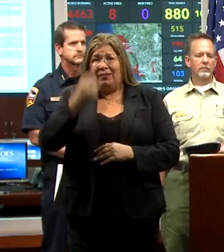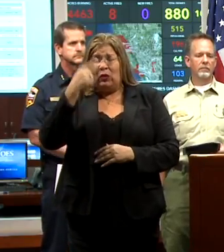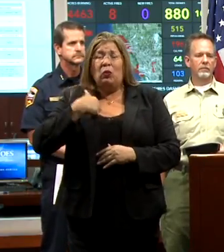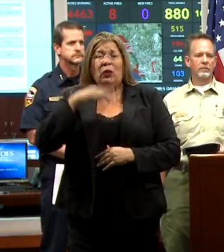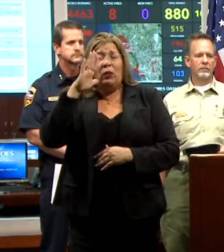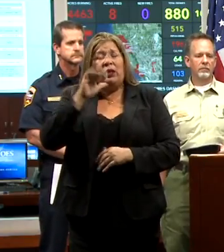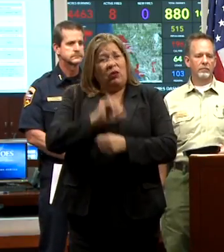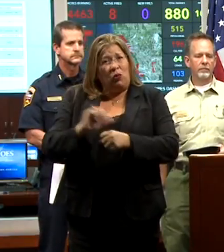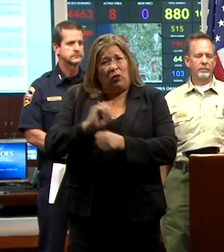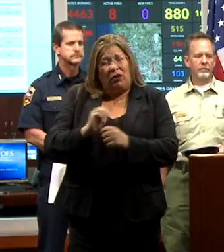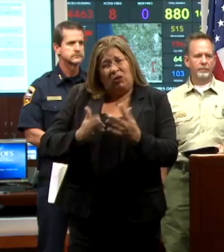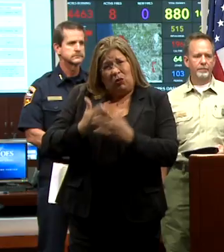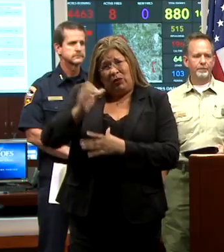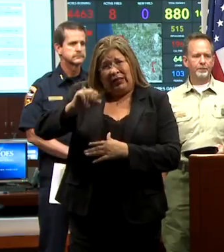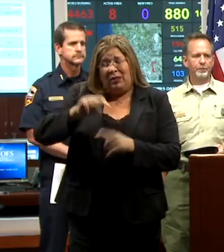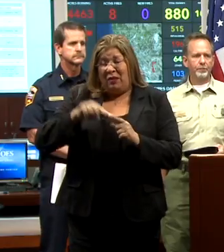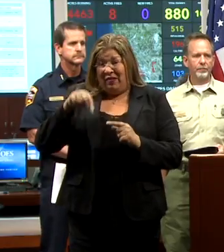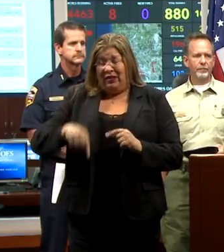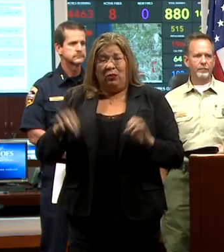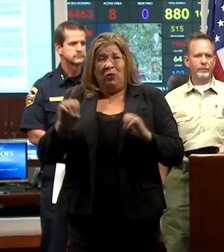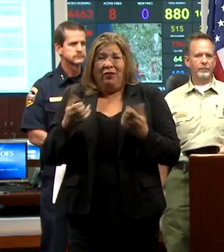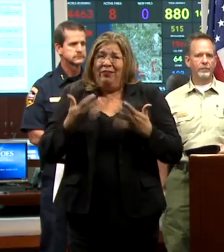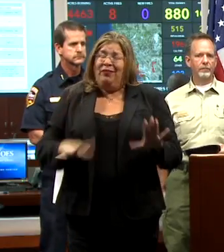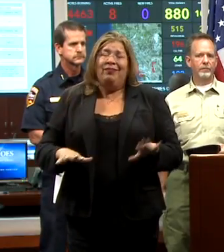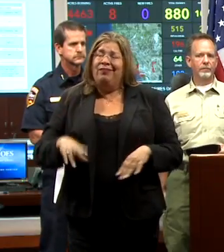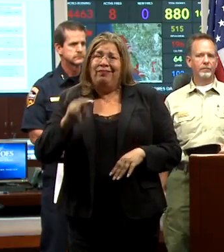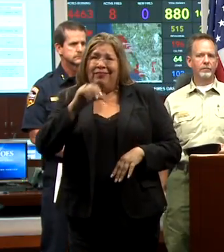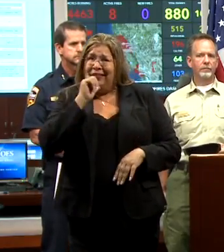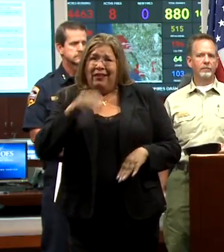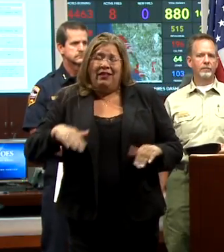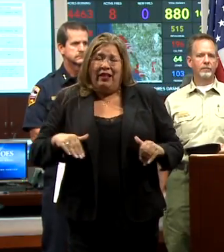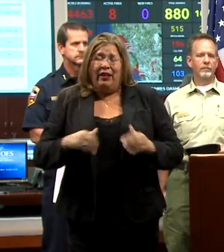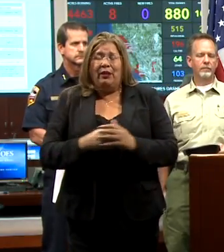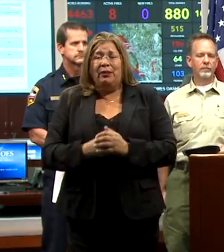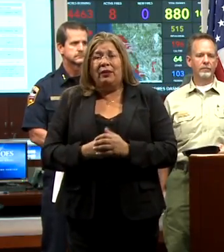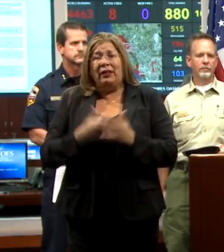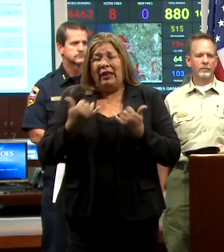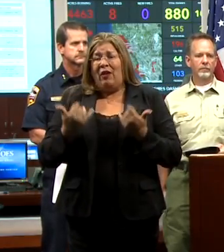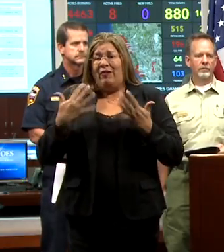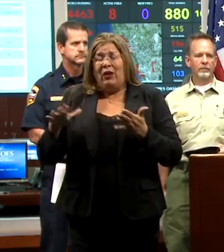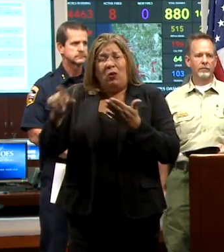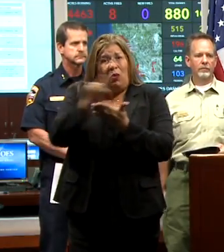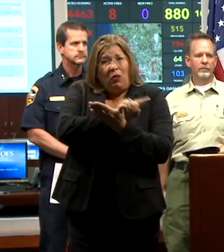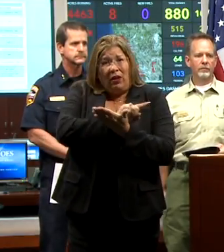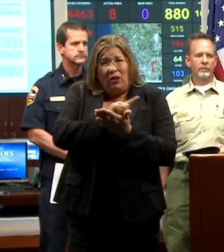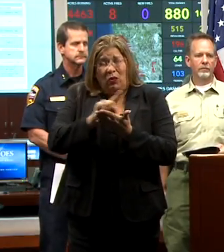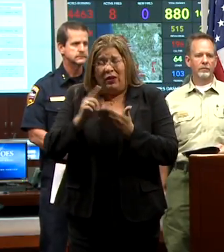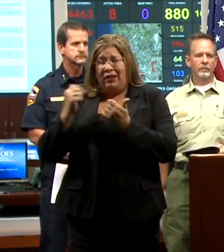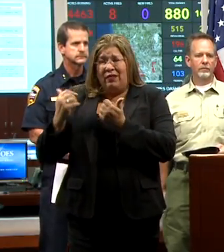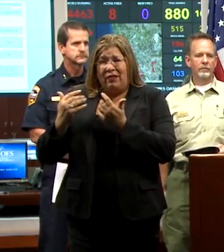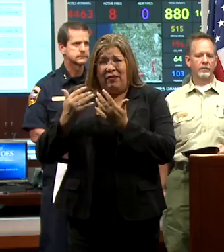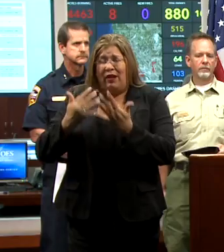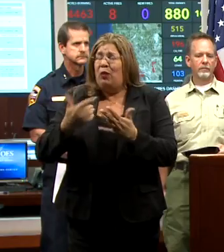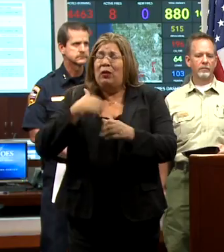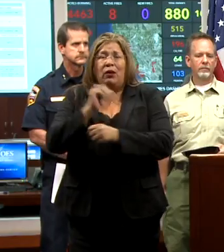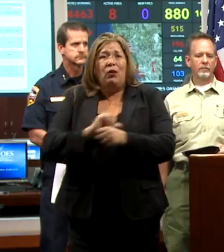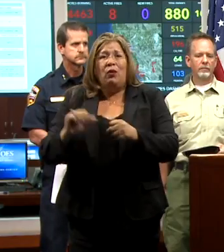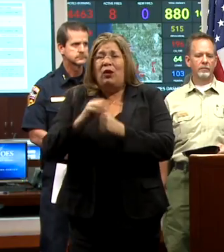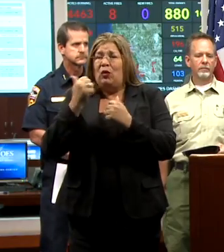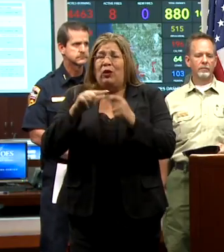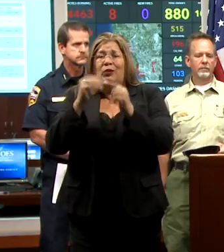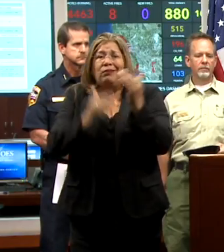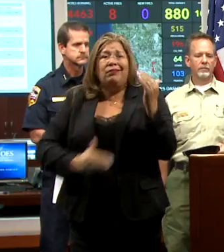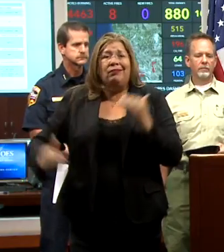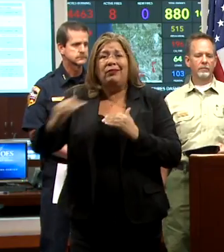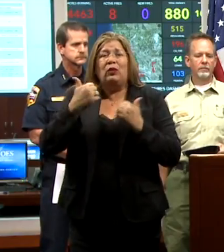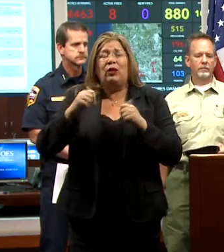over. We're nearly a week into these fires, and we continue to give 100% to get ahead of the flames